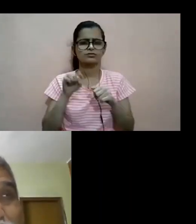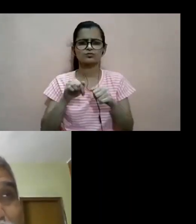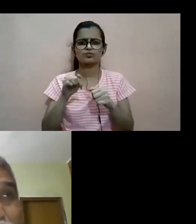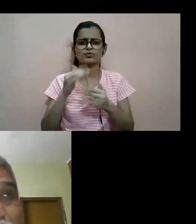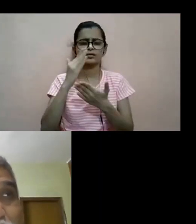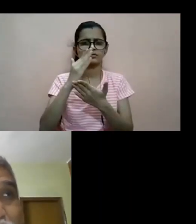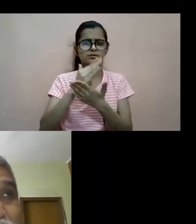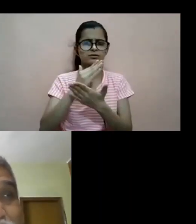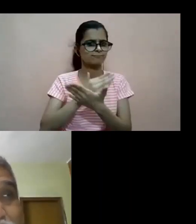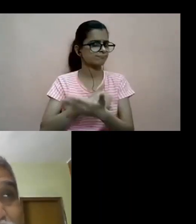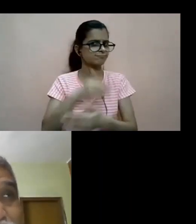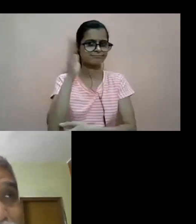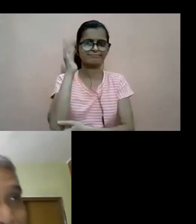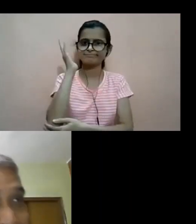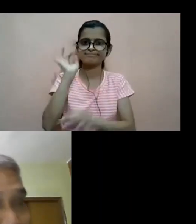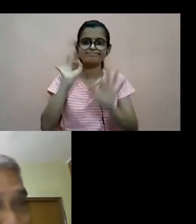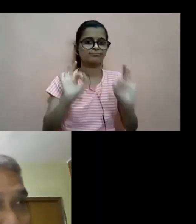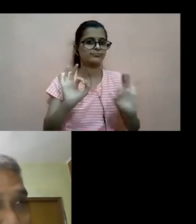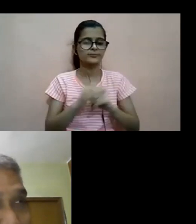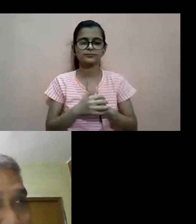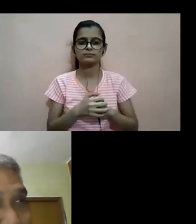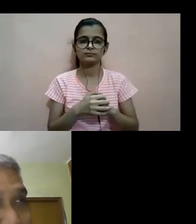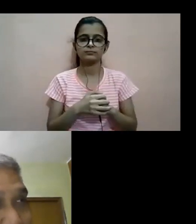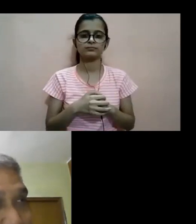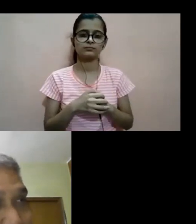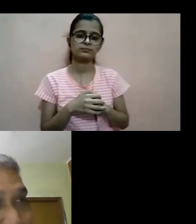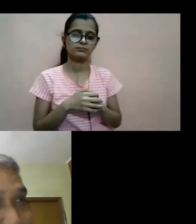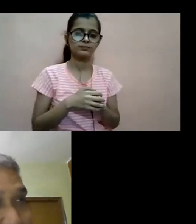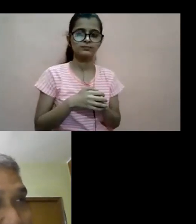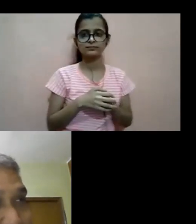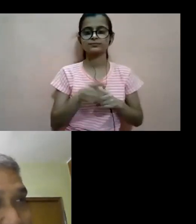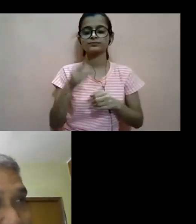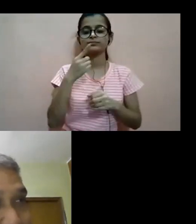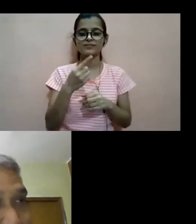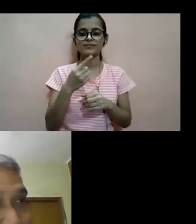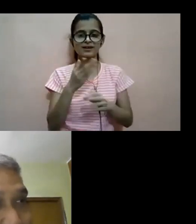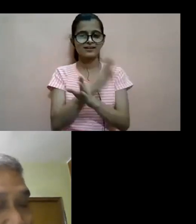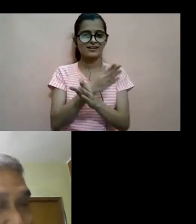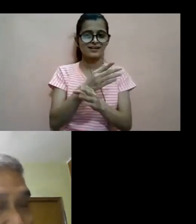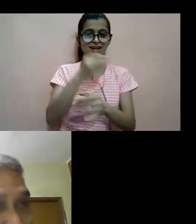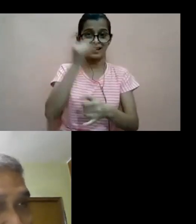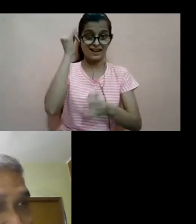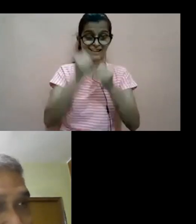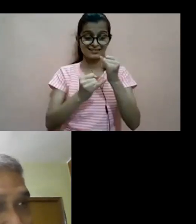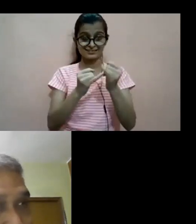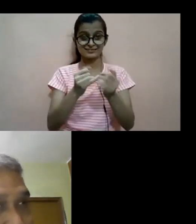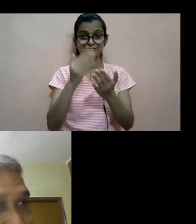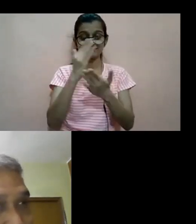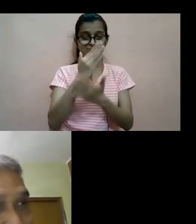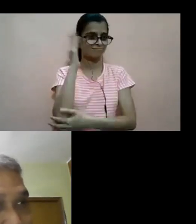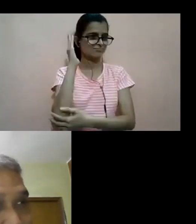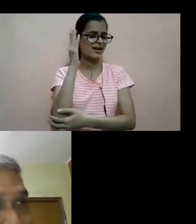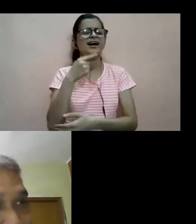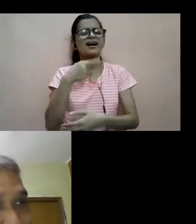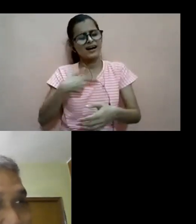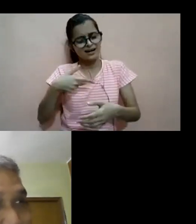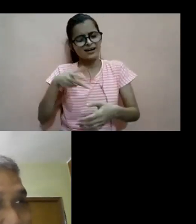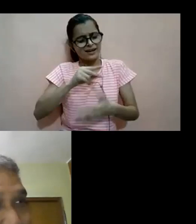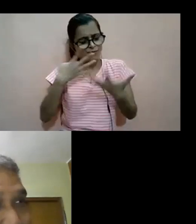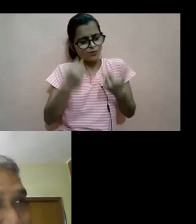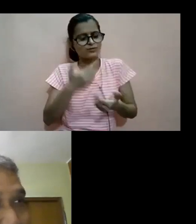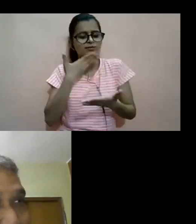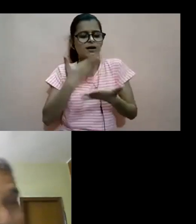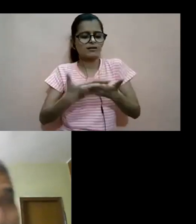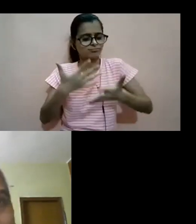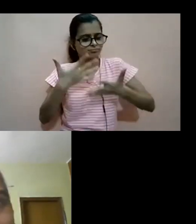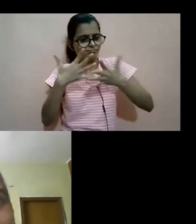session. But I must thank you, before you start give you the last words, I must thank Dan for a wonderful, provocative,